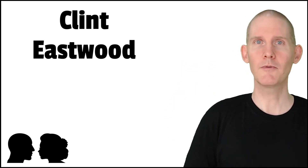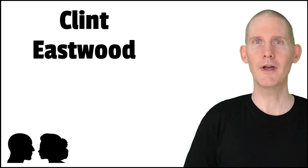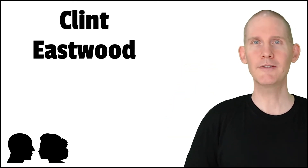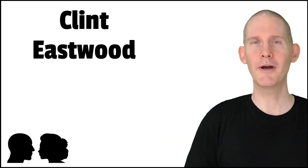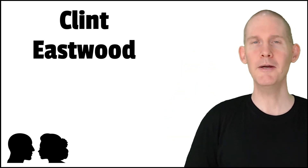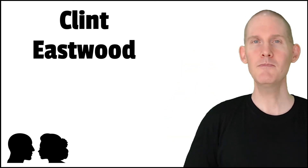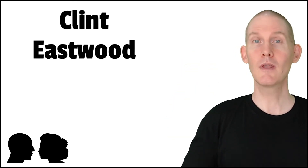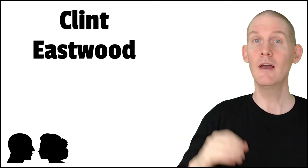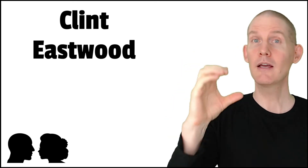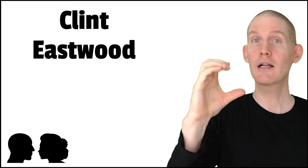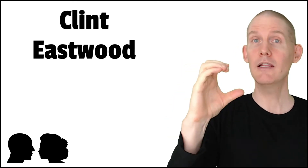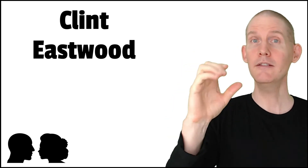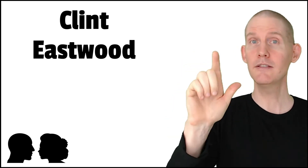last time. Clint,